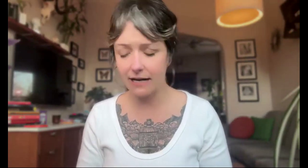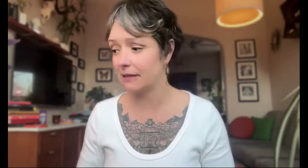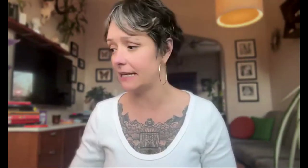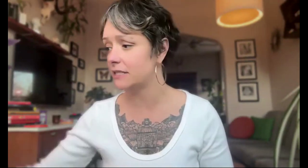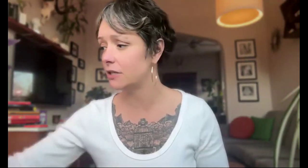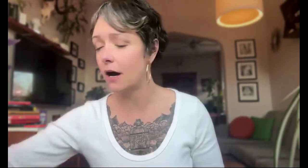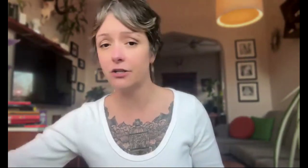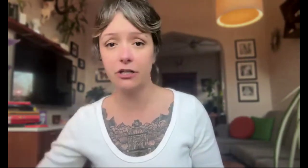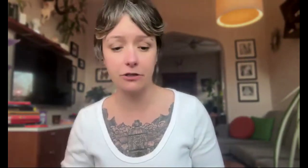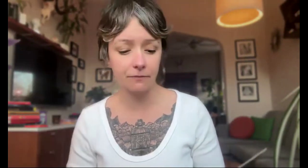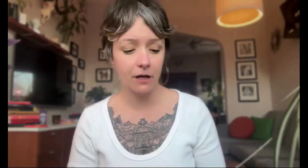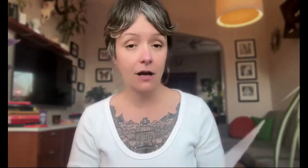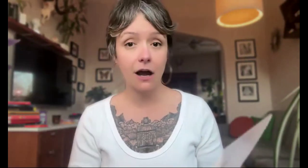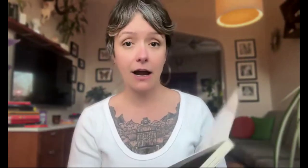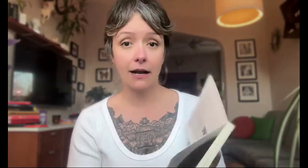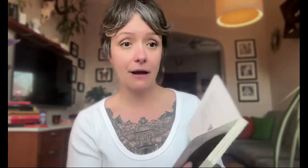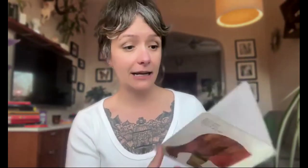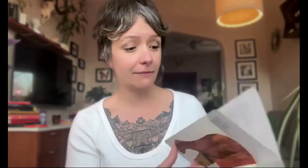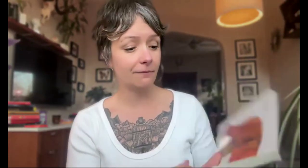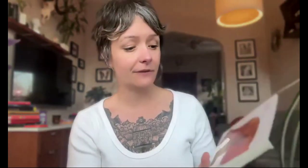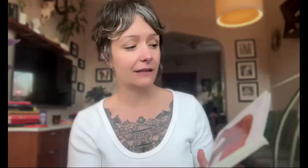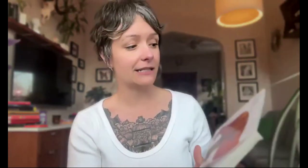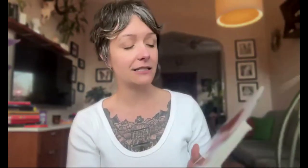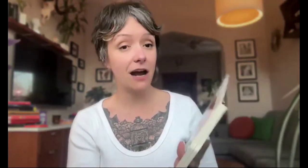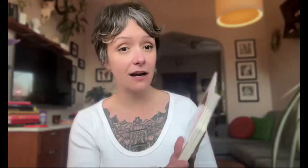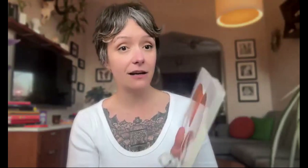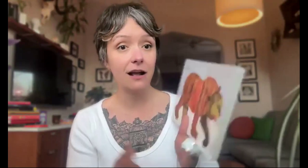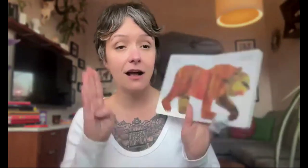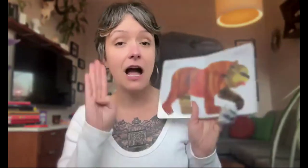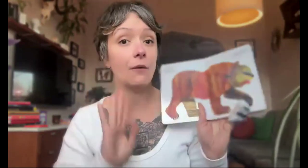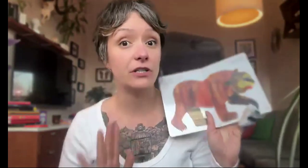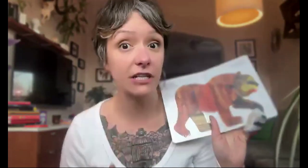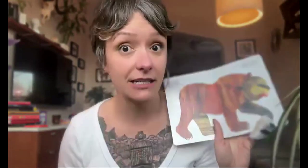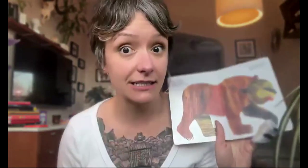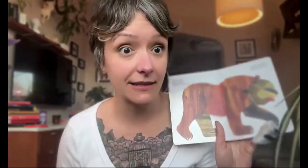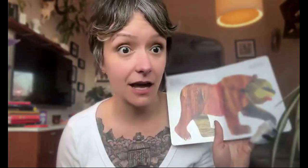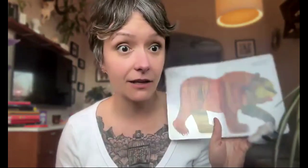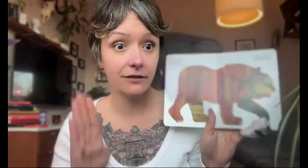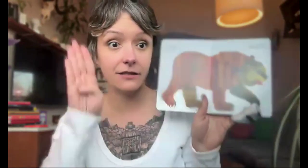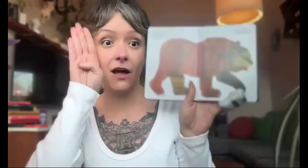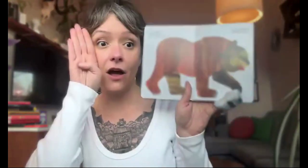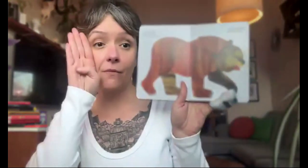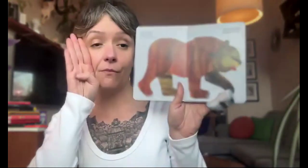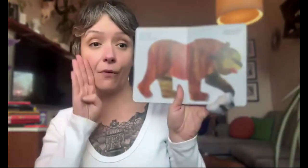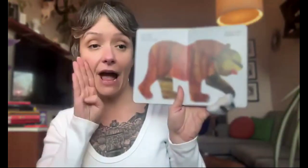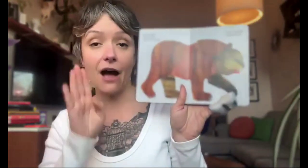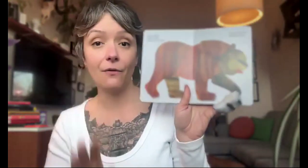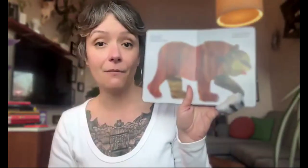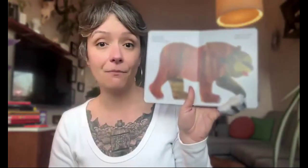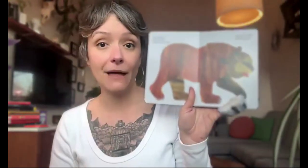brilliant. Be like, yes, you are, children. All right, ready? Let's start. And we're just going to sign the colors. Brown